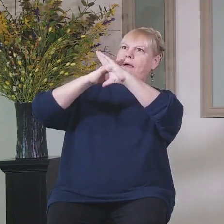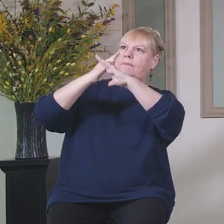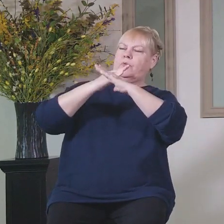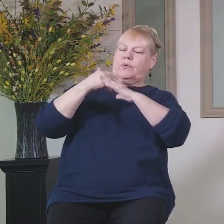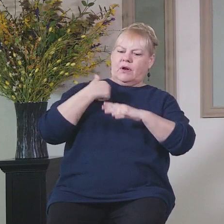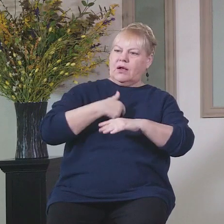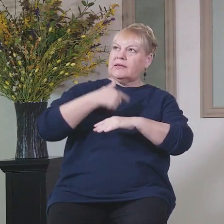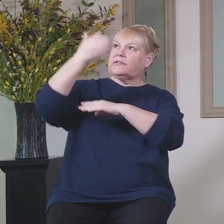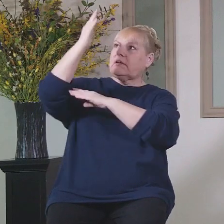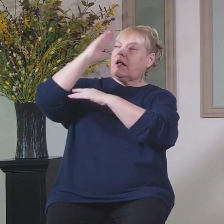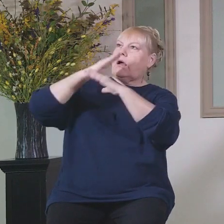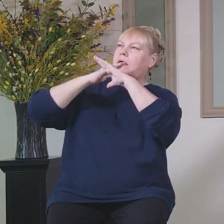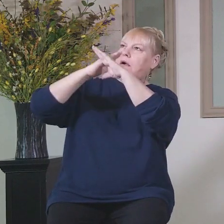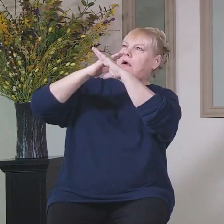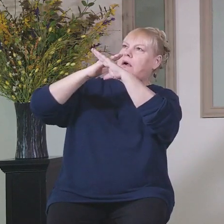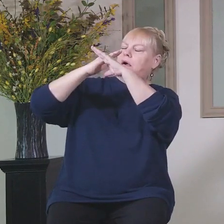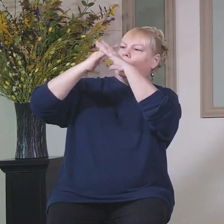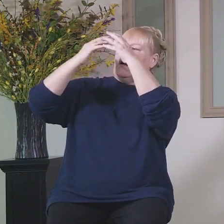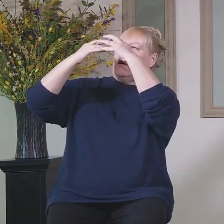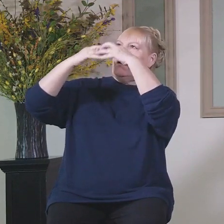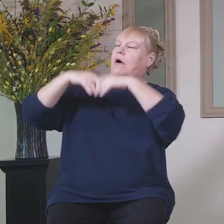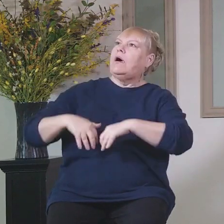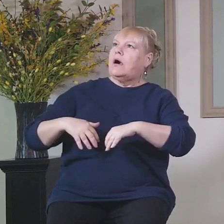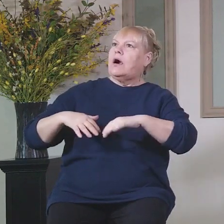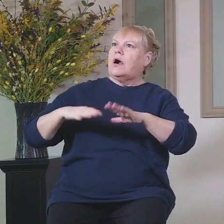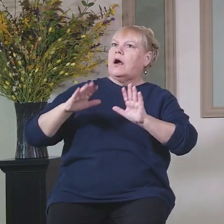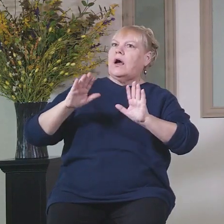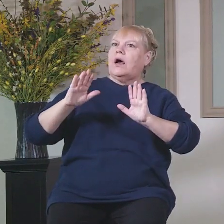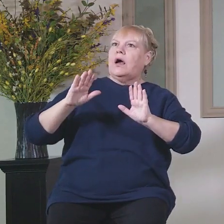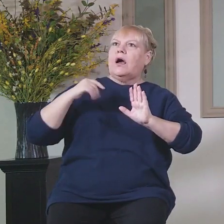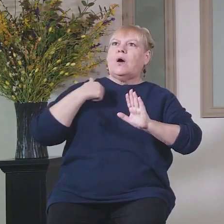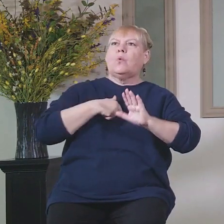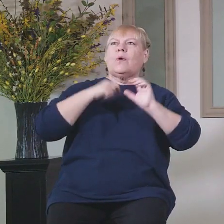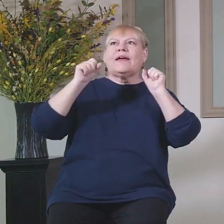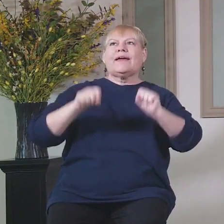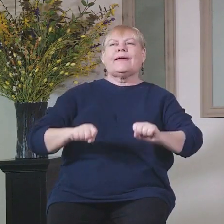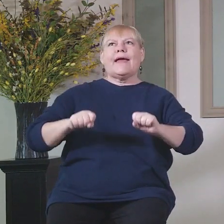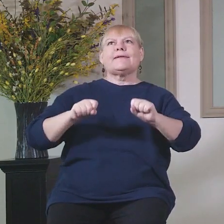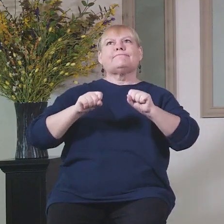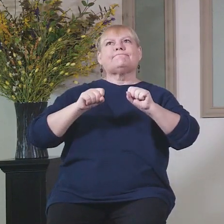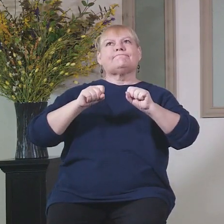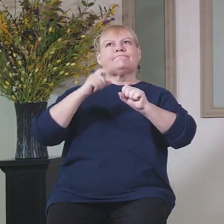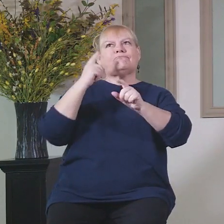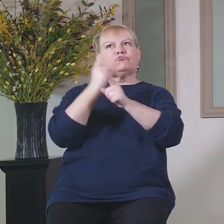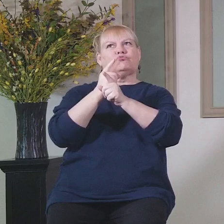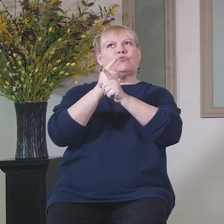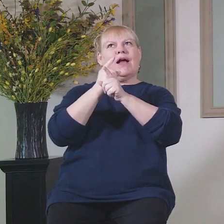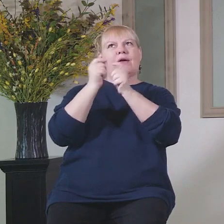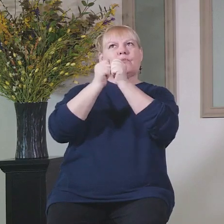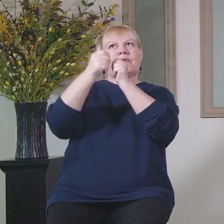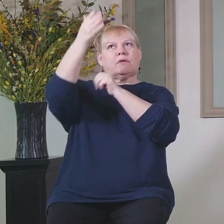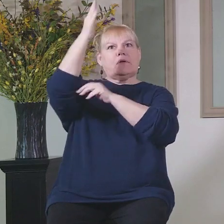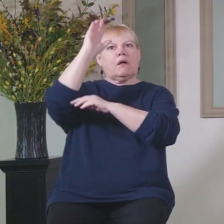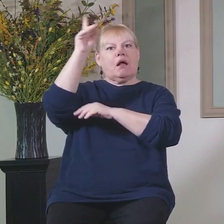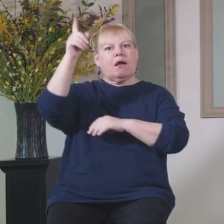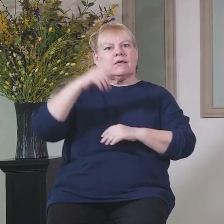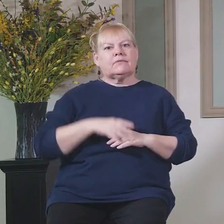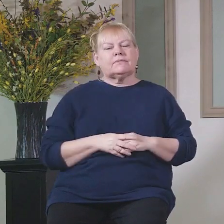between us and God. So that once again, we can be on the right side of God.